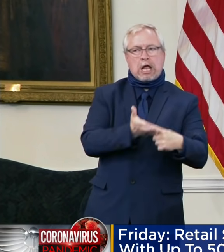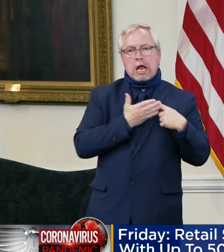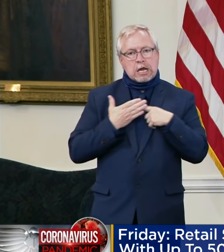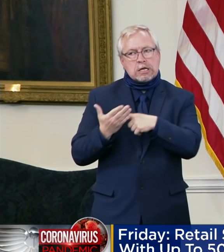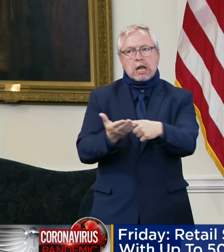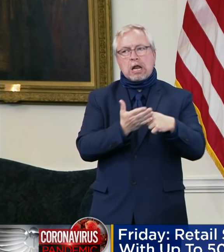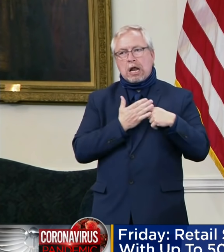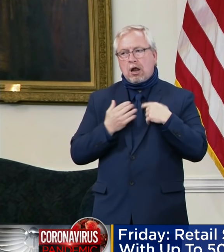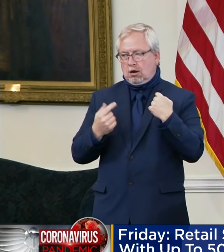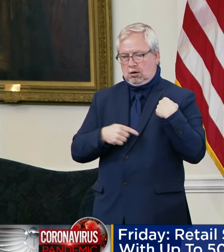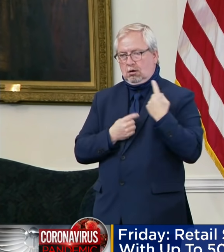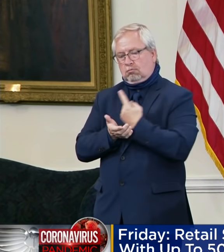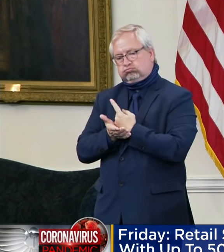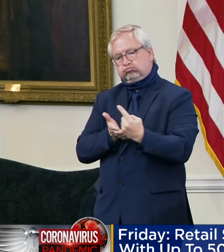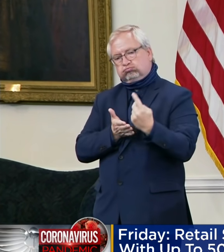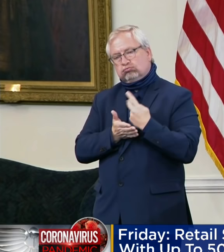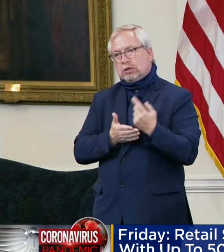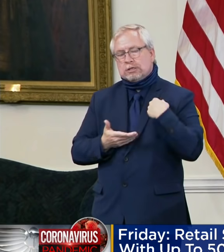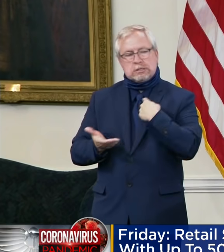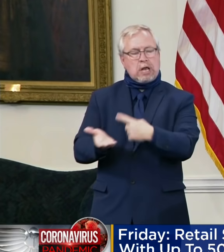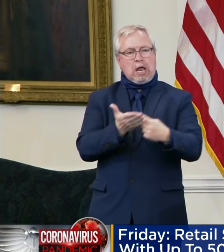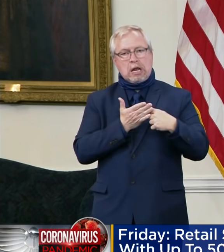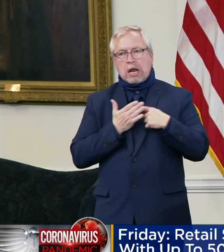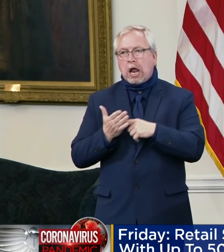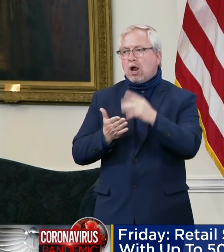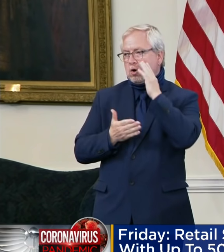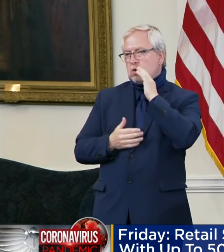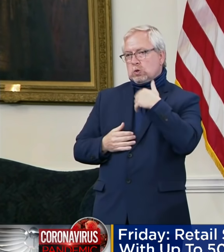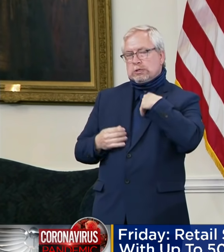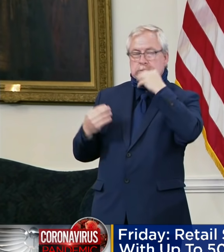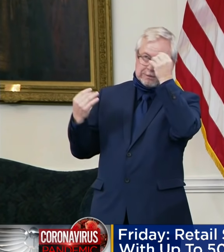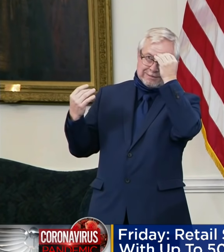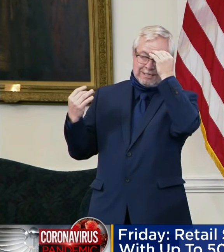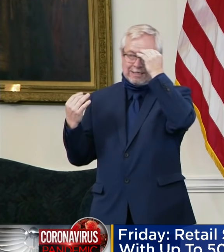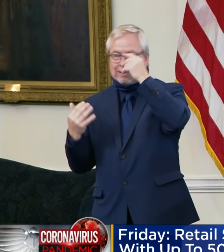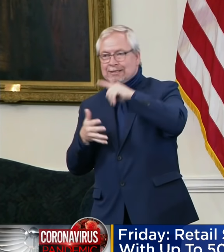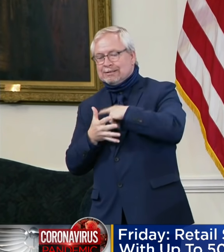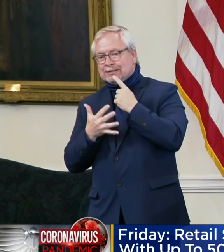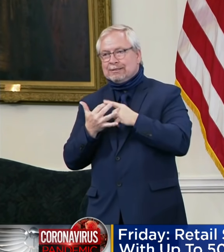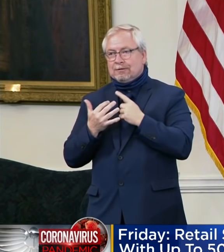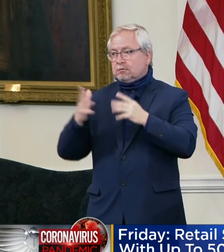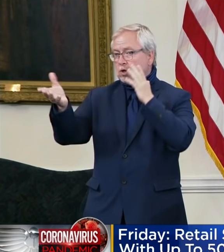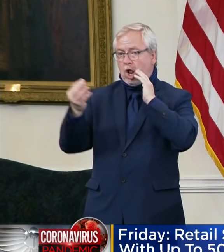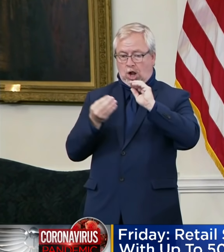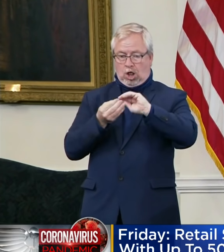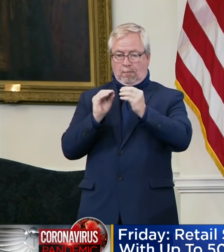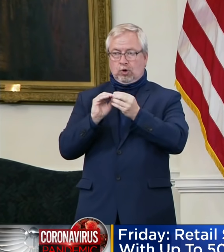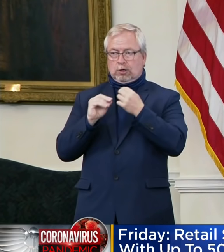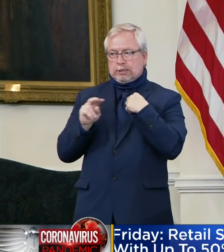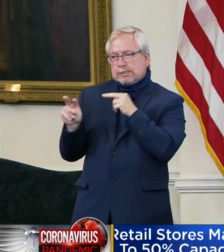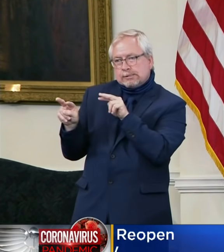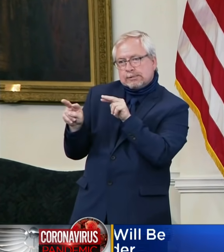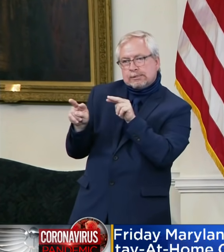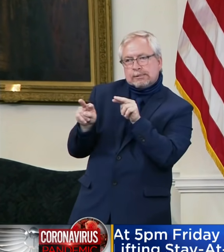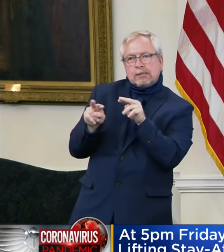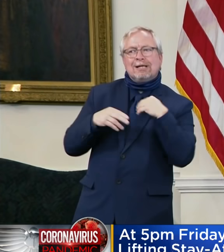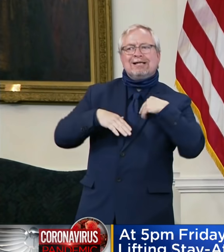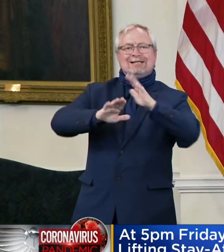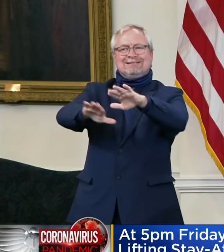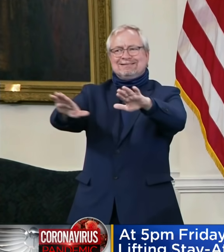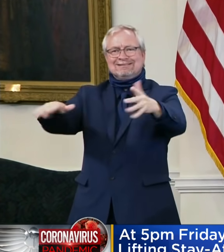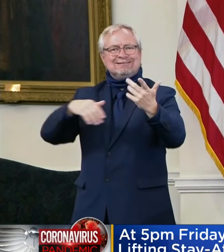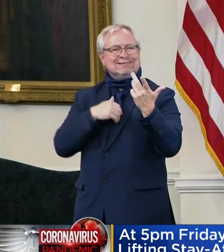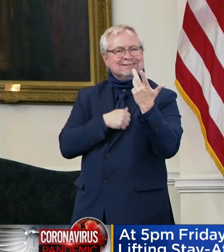out about 3 weeks ago. We've been constantly watching and looking at this and talking to all the experts, and again,